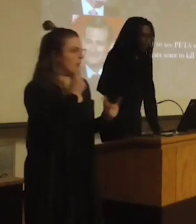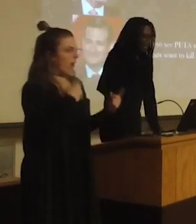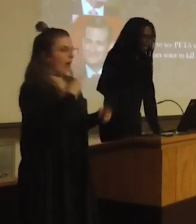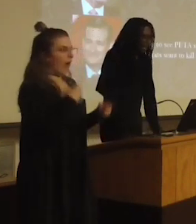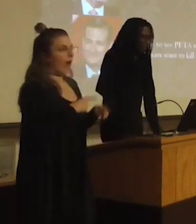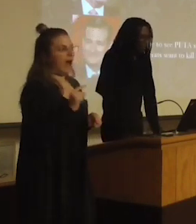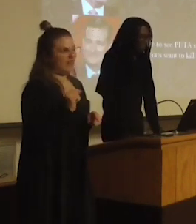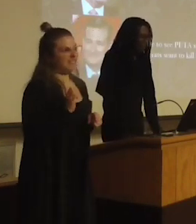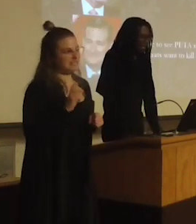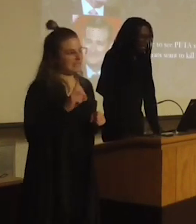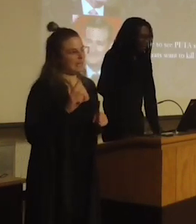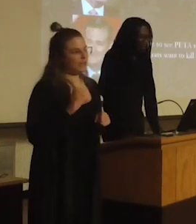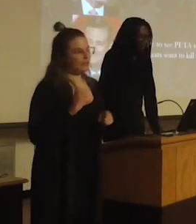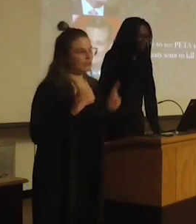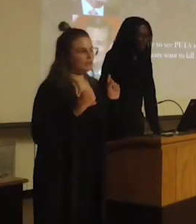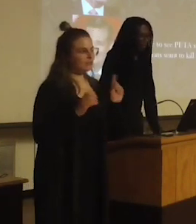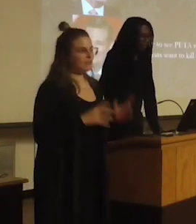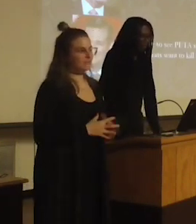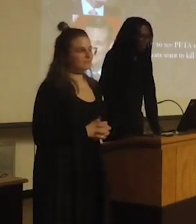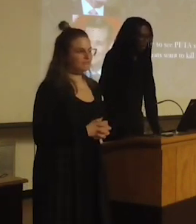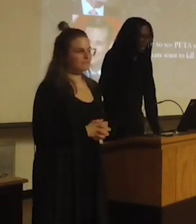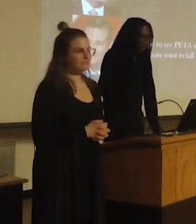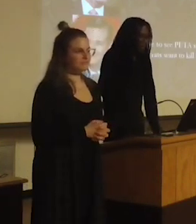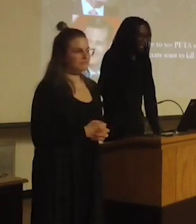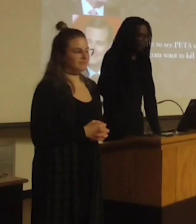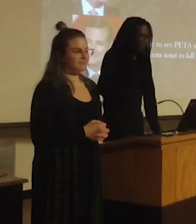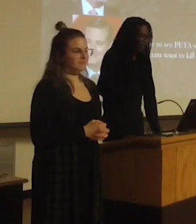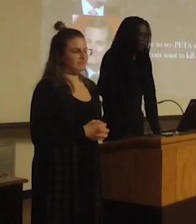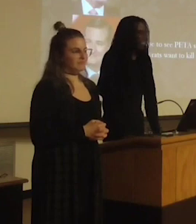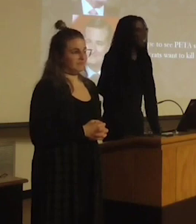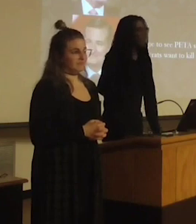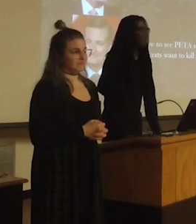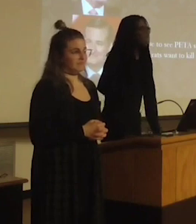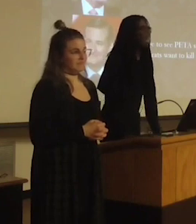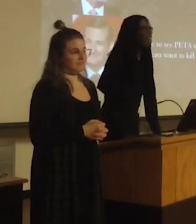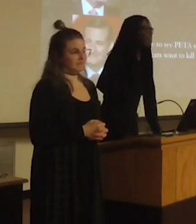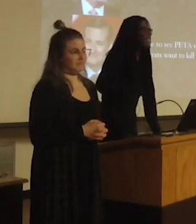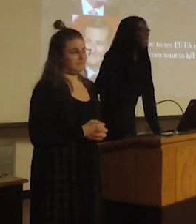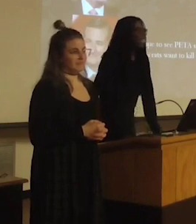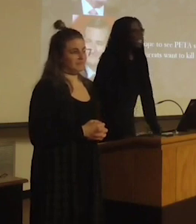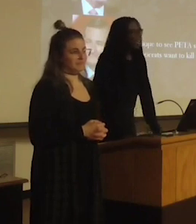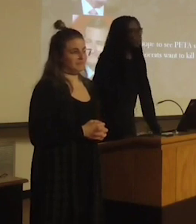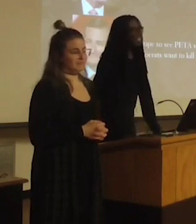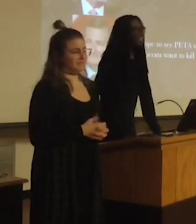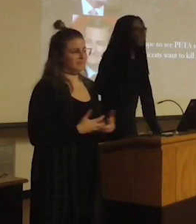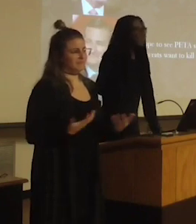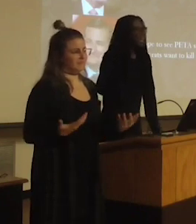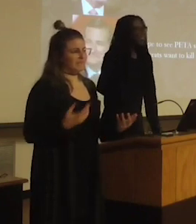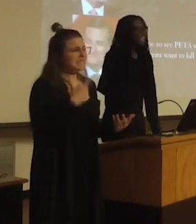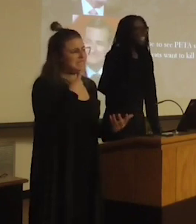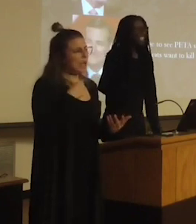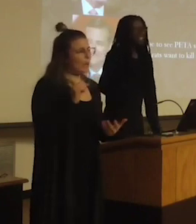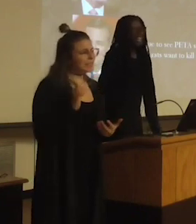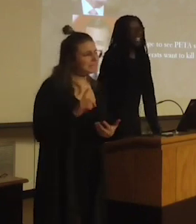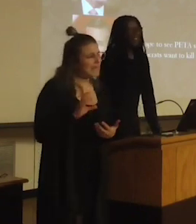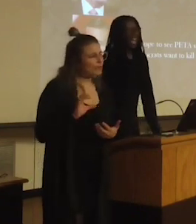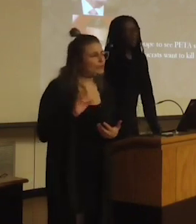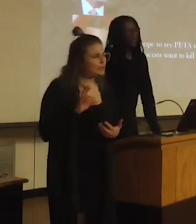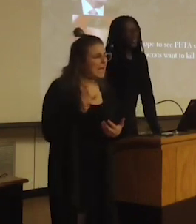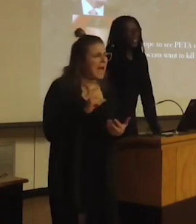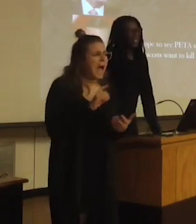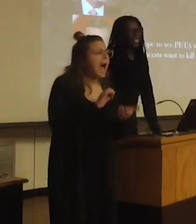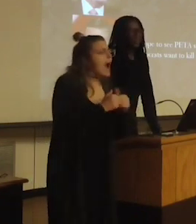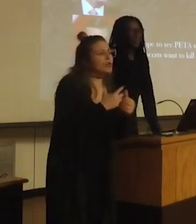it. Ted Cruz says, I hope to see PETA supporting the Republican Party now that the Democrats want to kill all the cows. Tell me, Ted Cruz, how the hell do you get